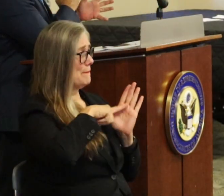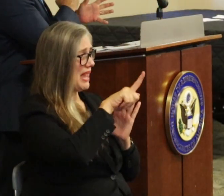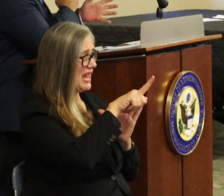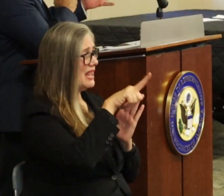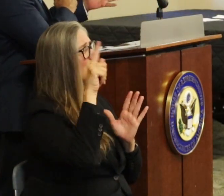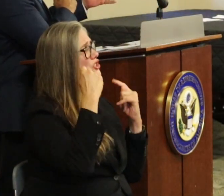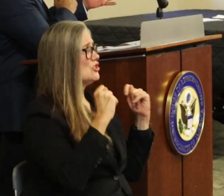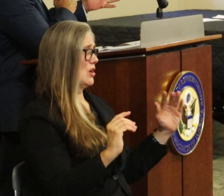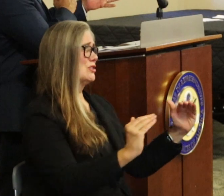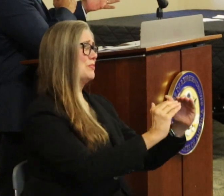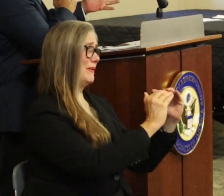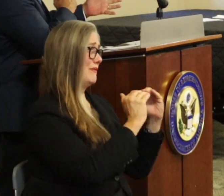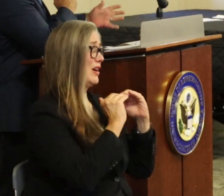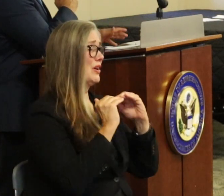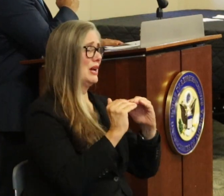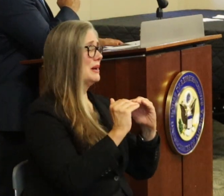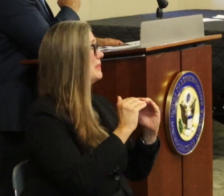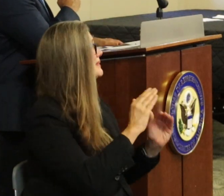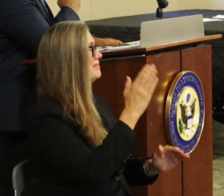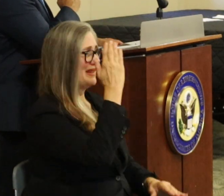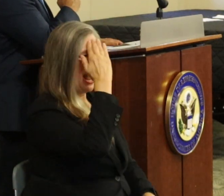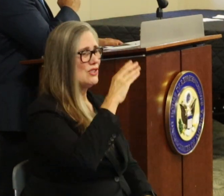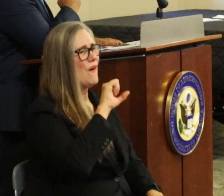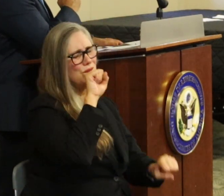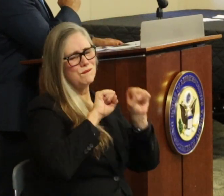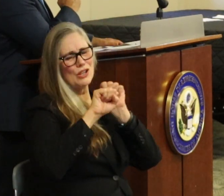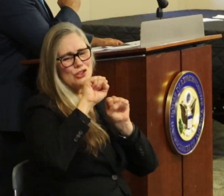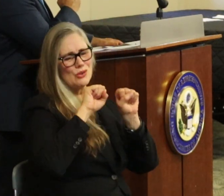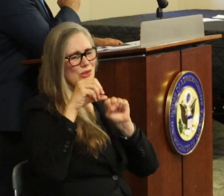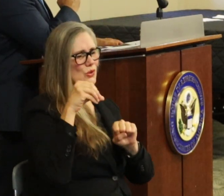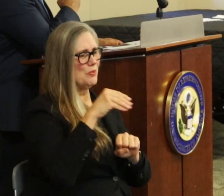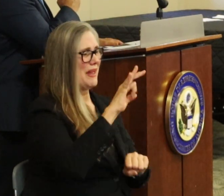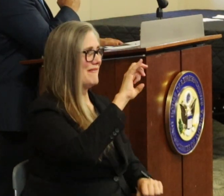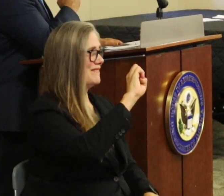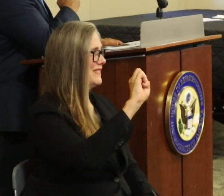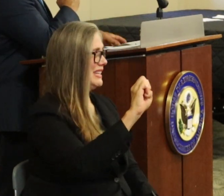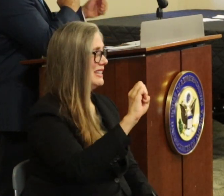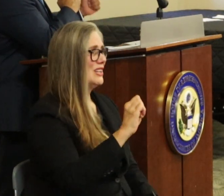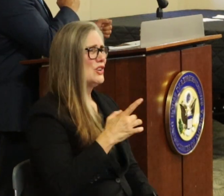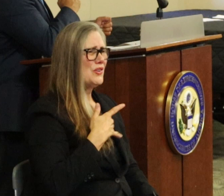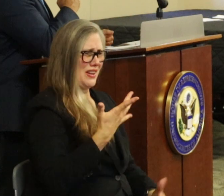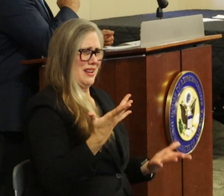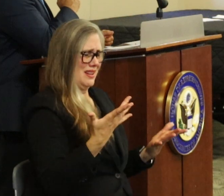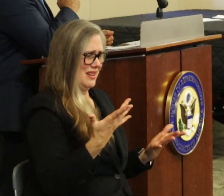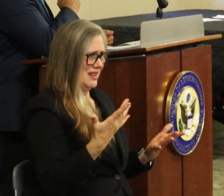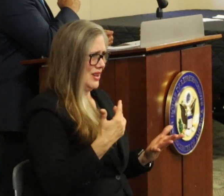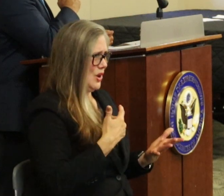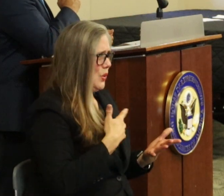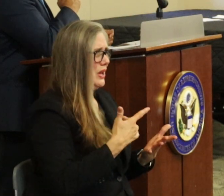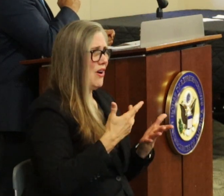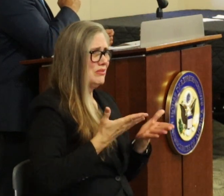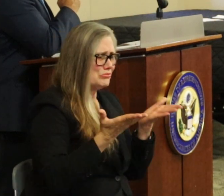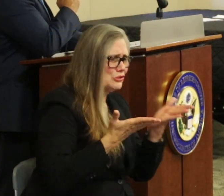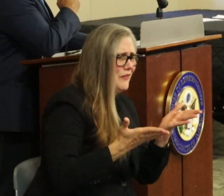just be fair, but I understand the frustration of having to pay fees. Sometimes it feels like, we're public interest too, give us a